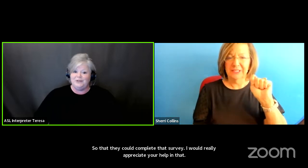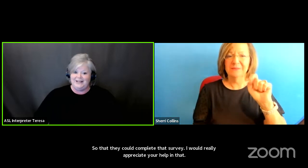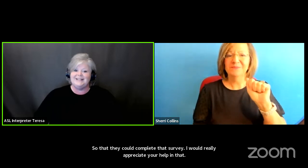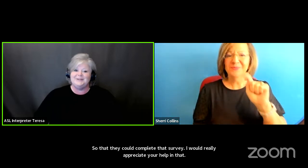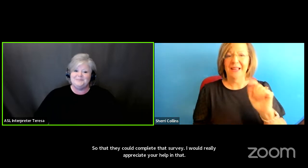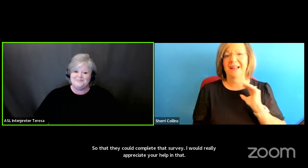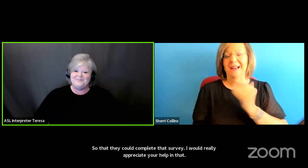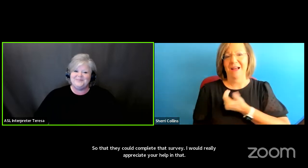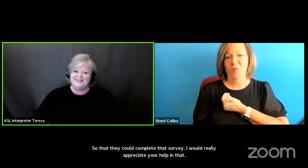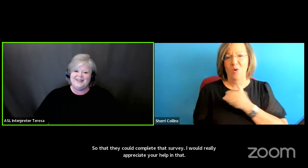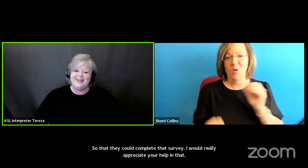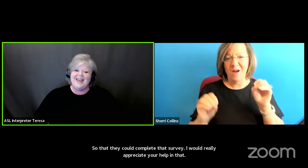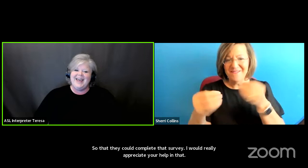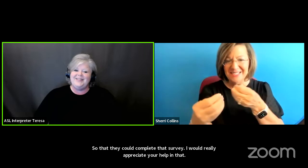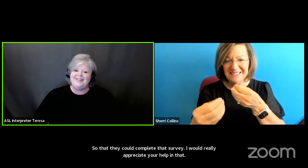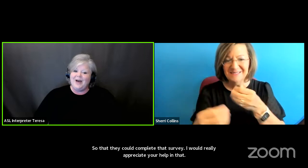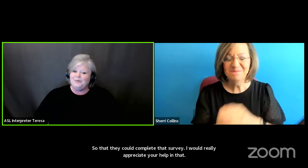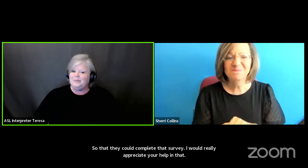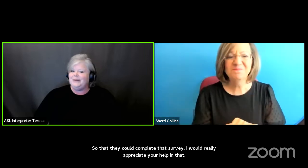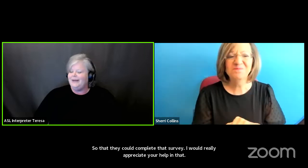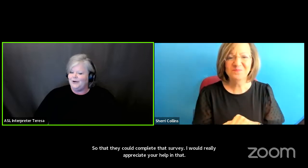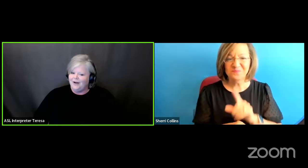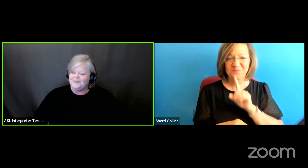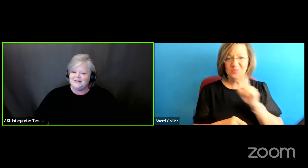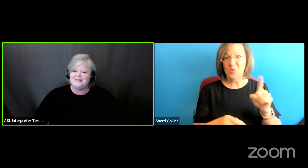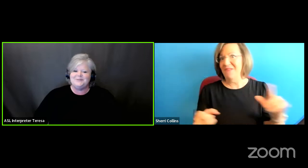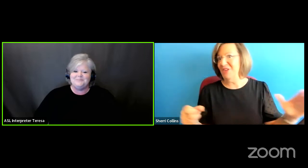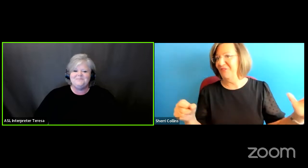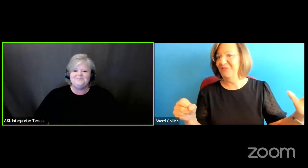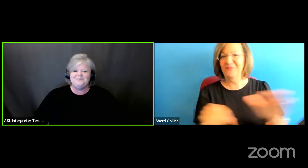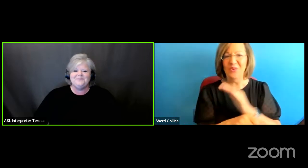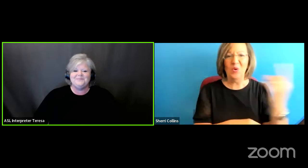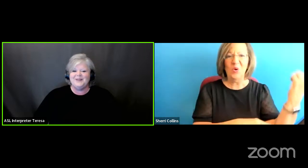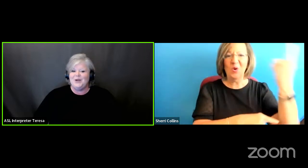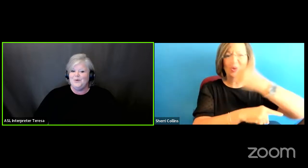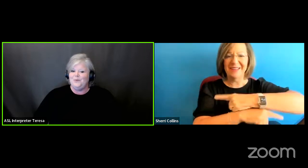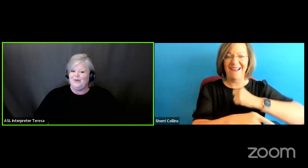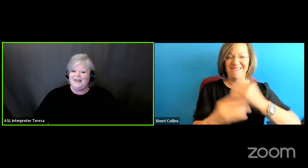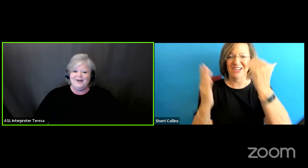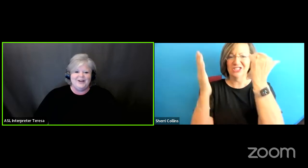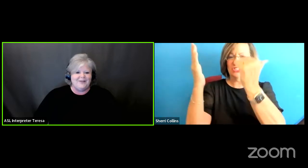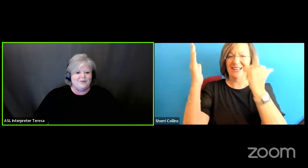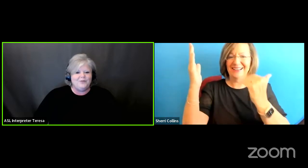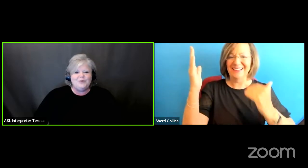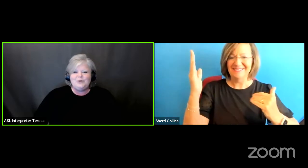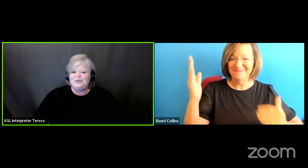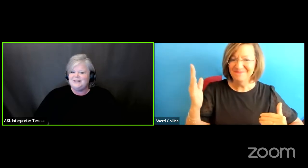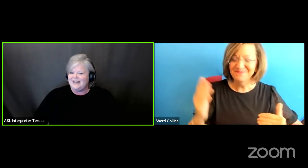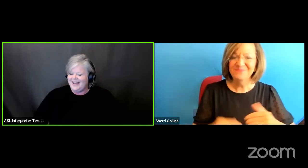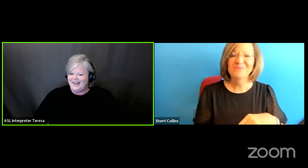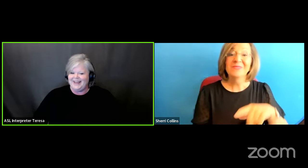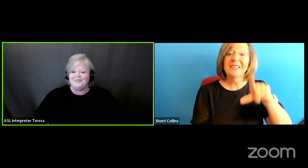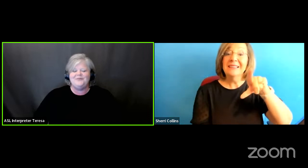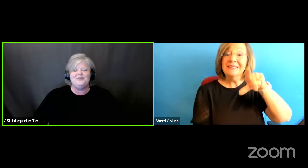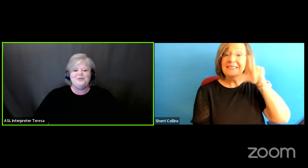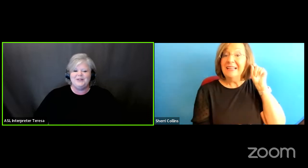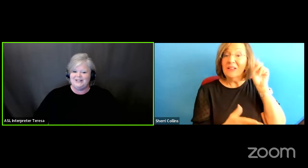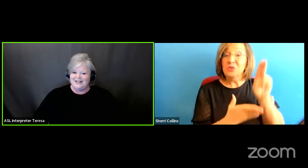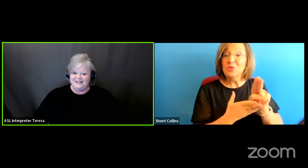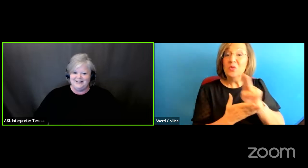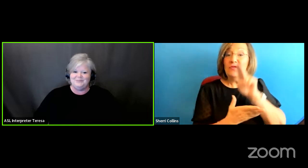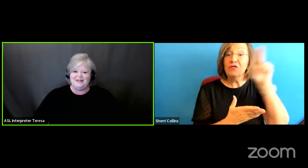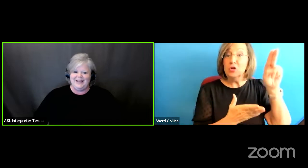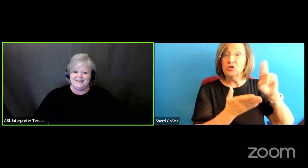staff retreat. And that will be at our office. We are going to have a full day, a